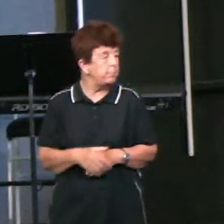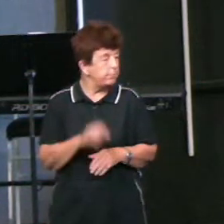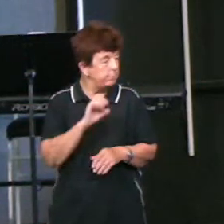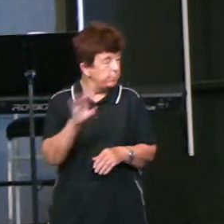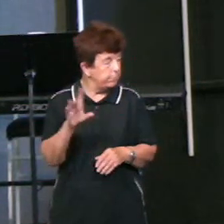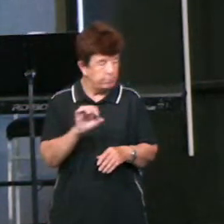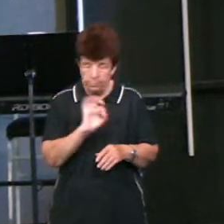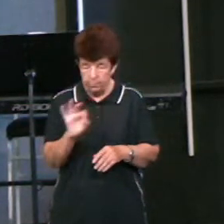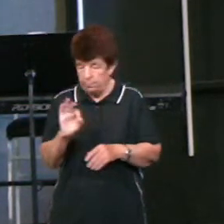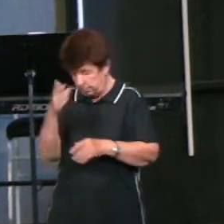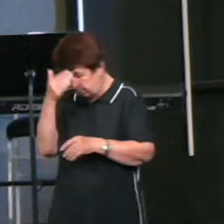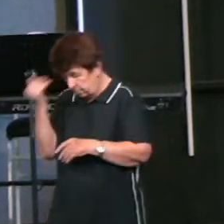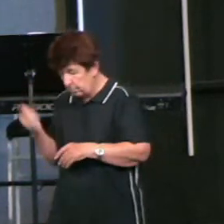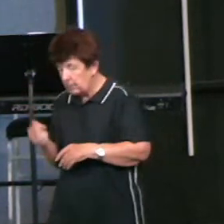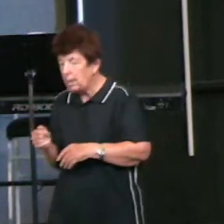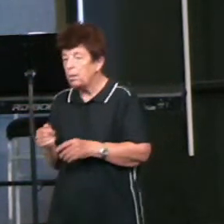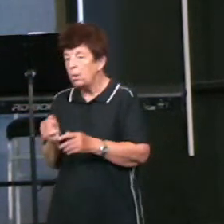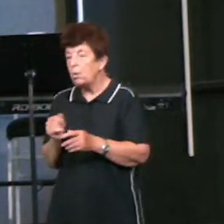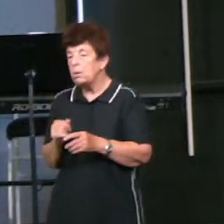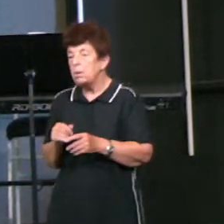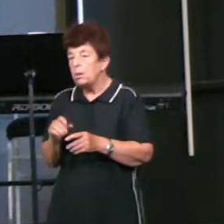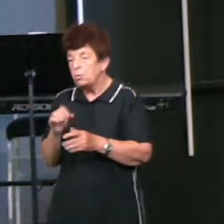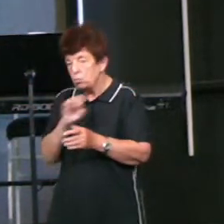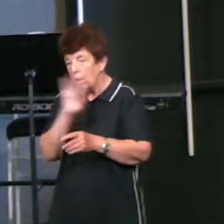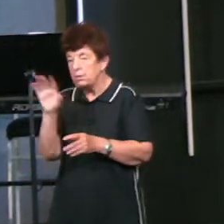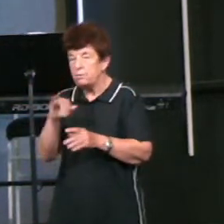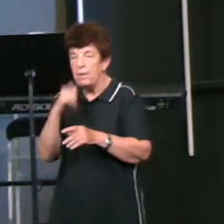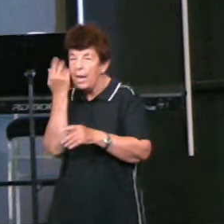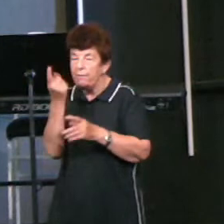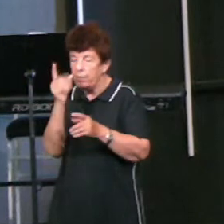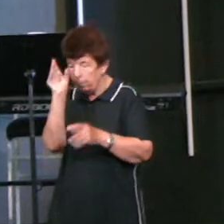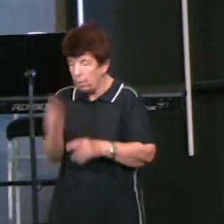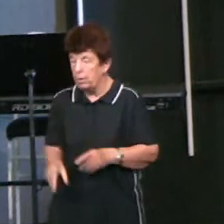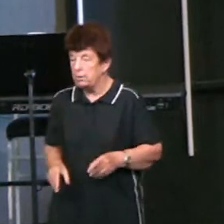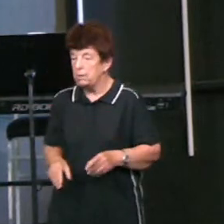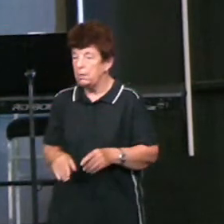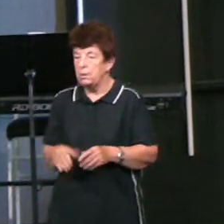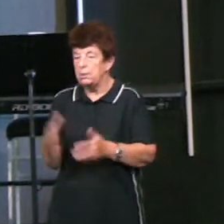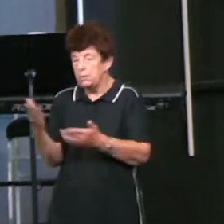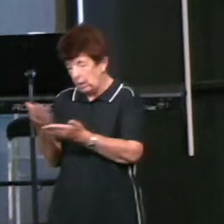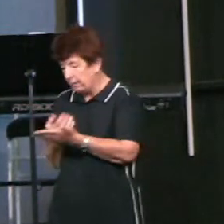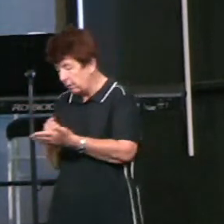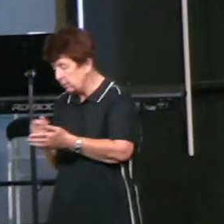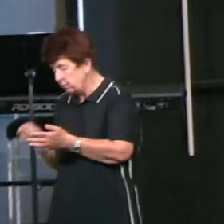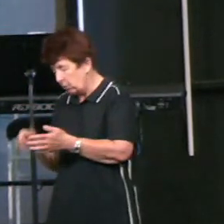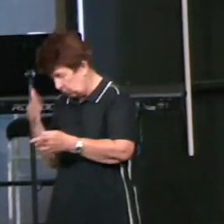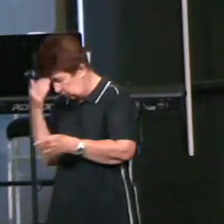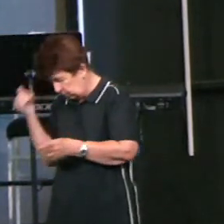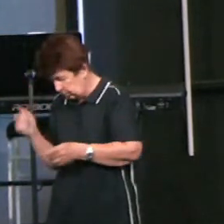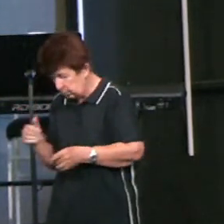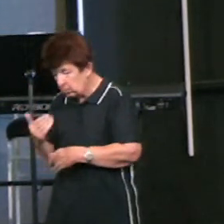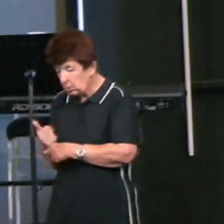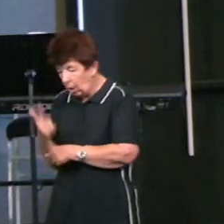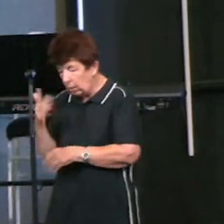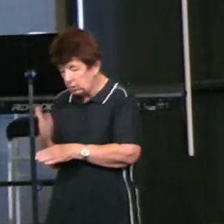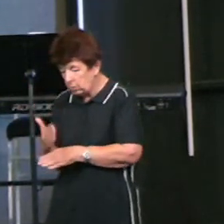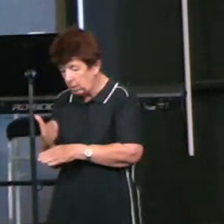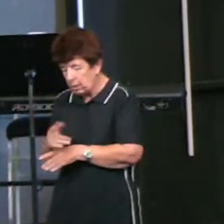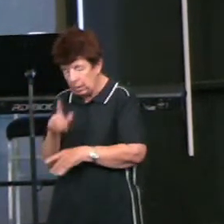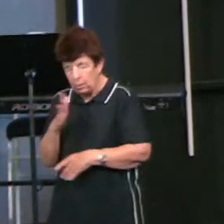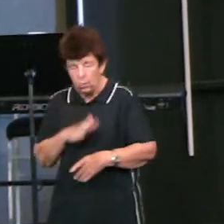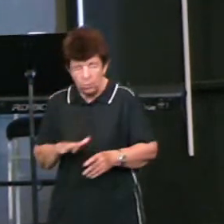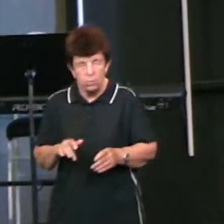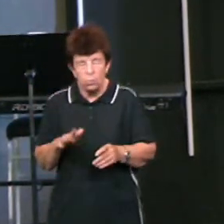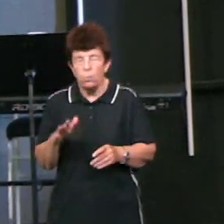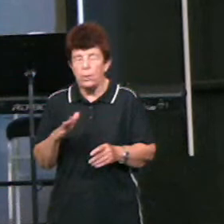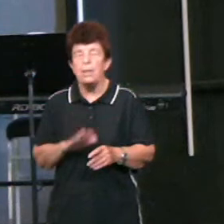Christ isn't for Christians, Christ is for everyone. But salvation is for Christians. God is at work. Will we be like Peter